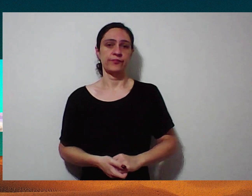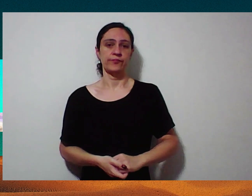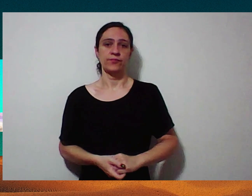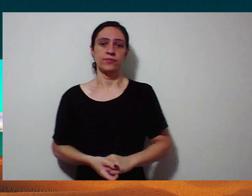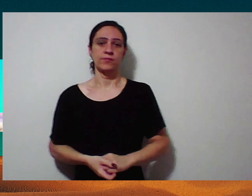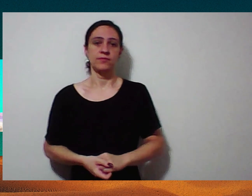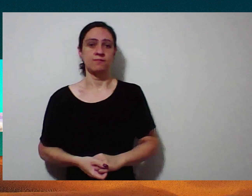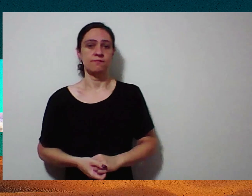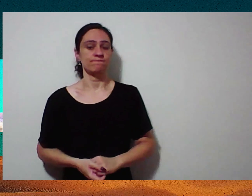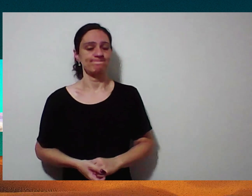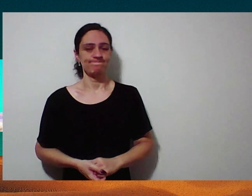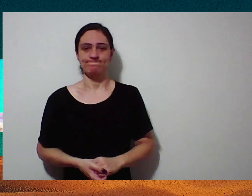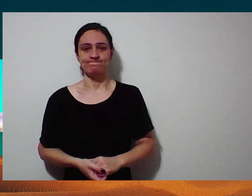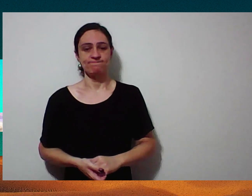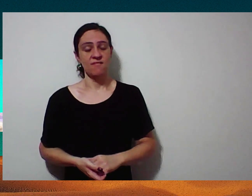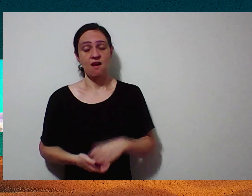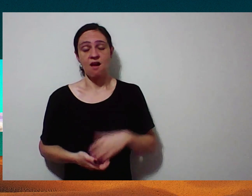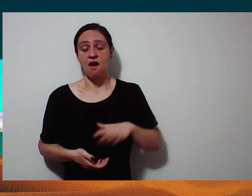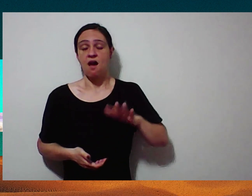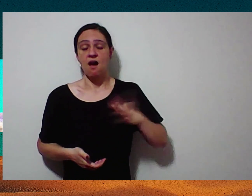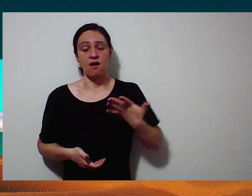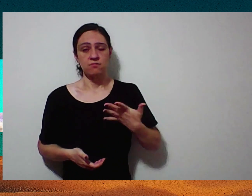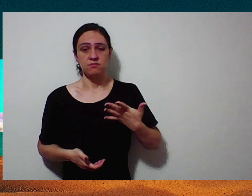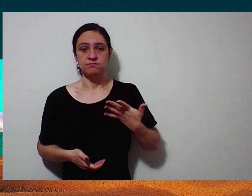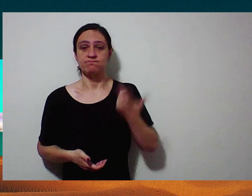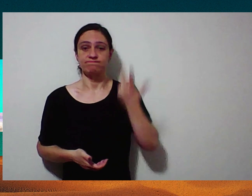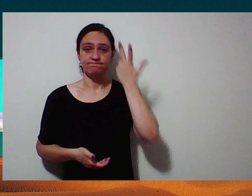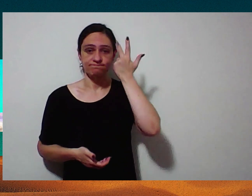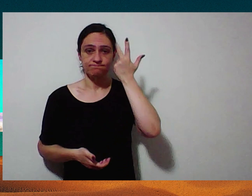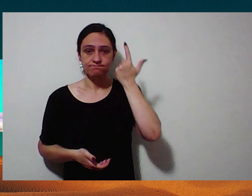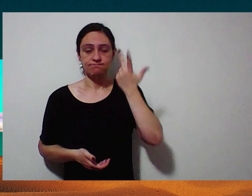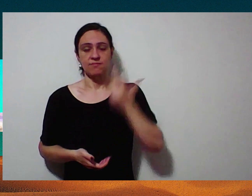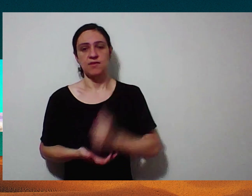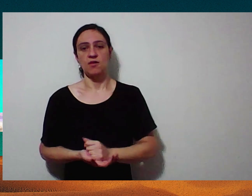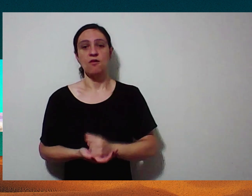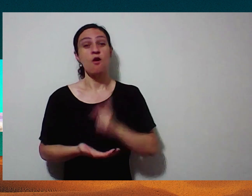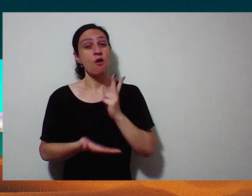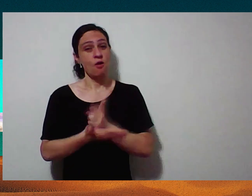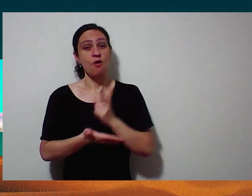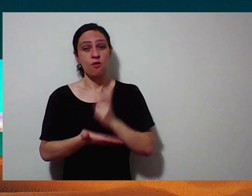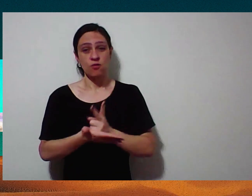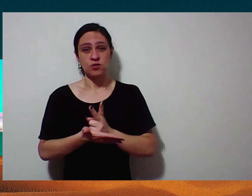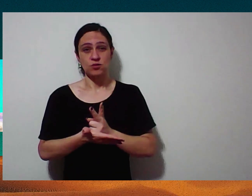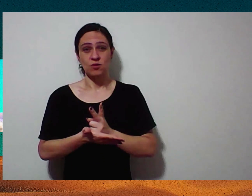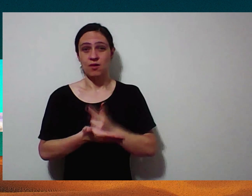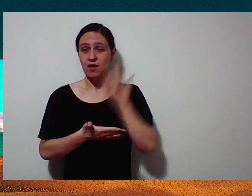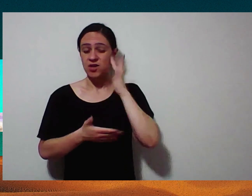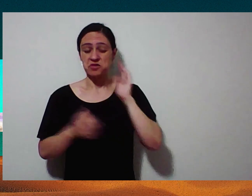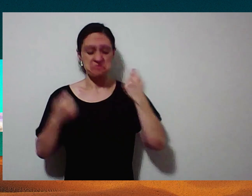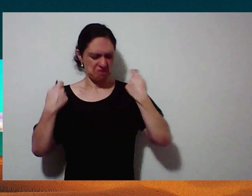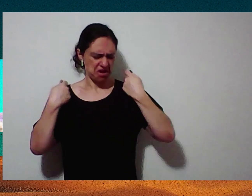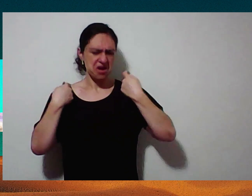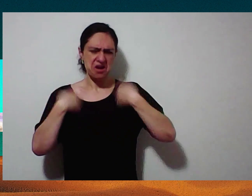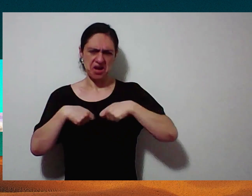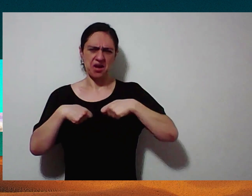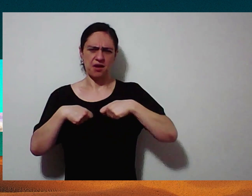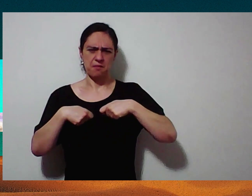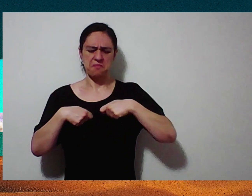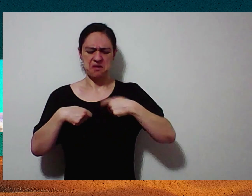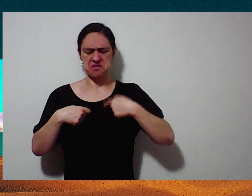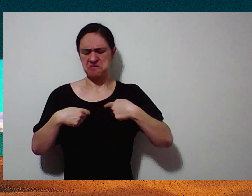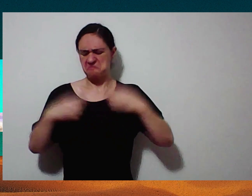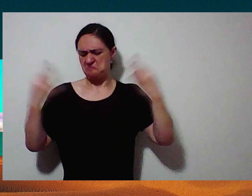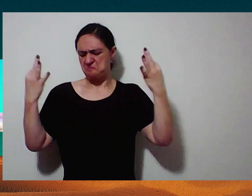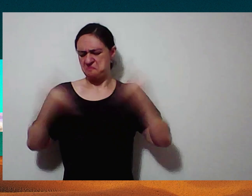inevitável. This is inevitable. Se você seguir pelo caminho da sua capacidade, da sua perfeição, If you follow